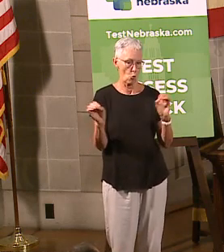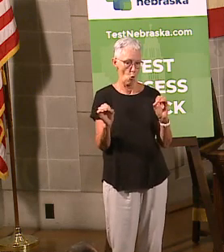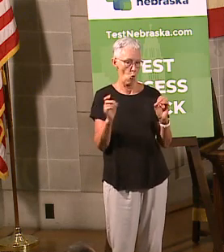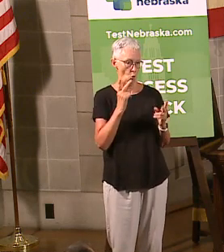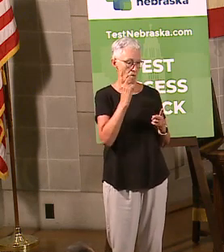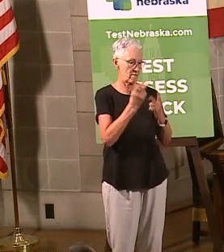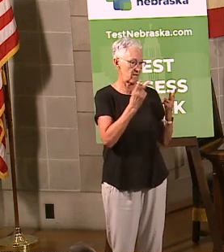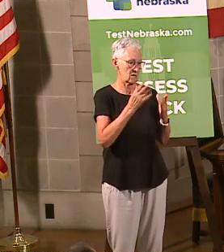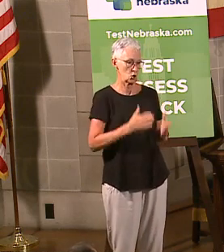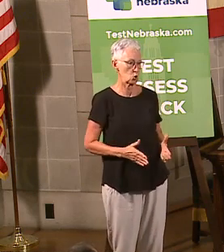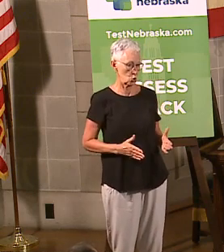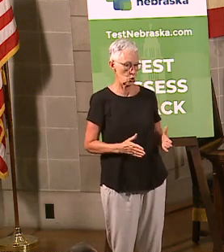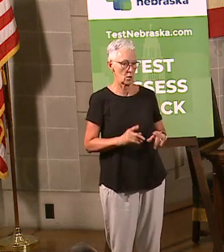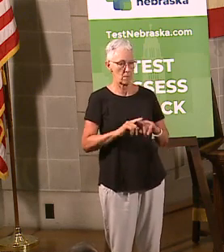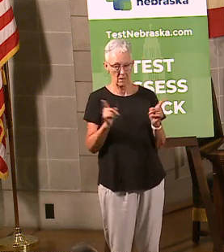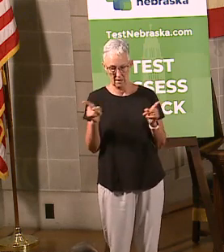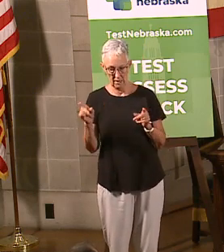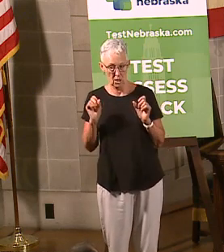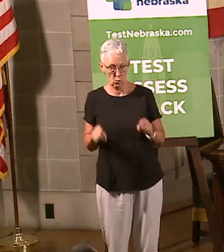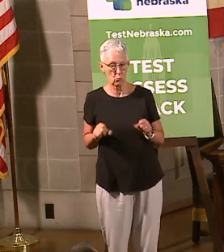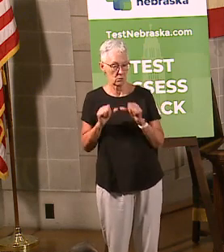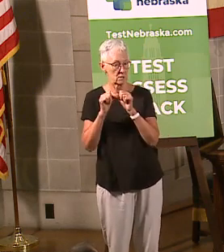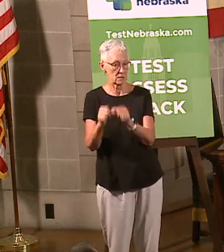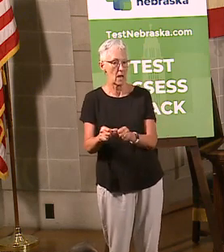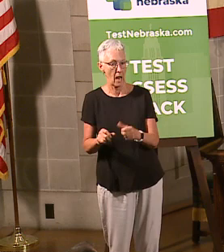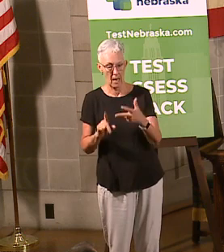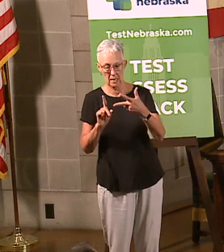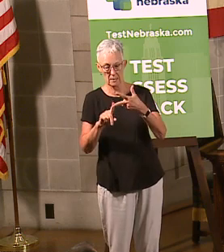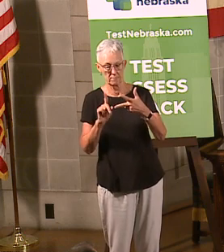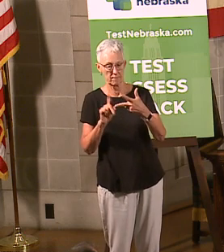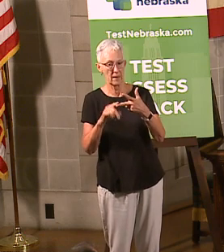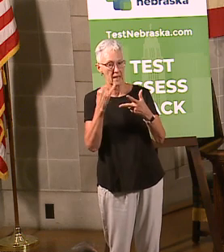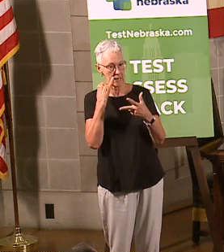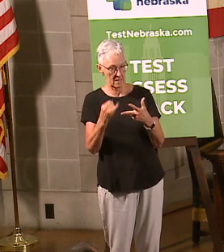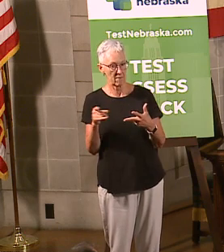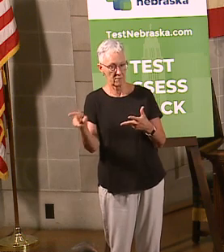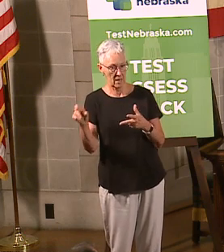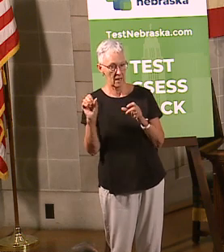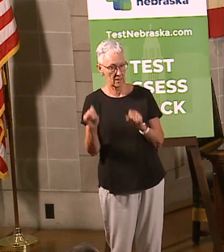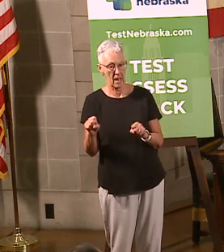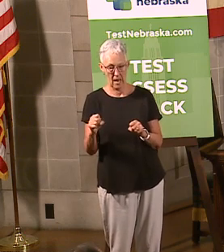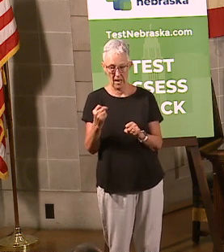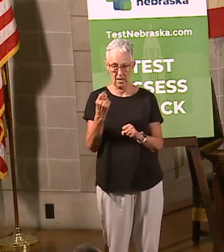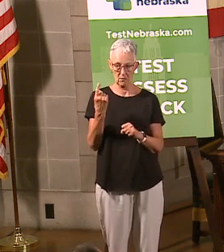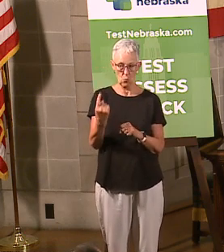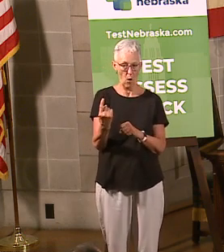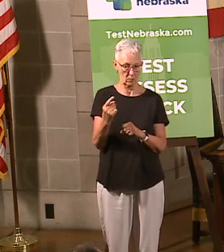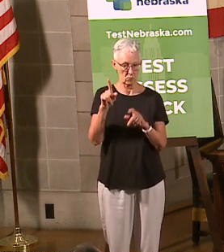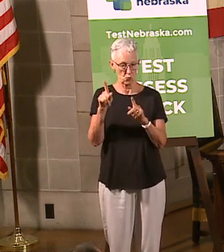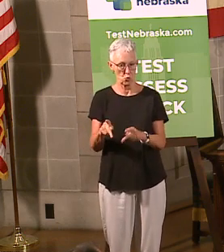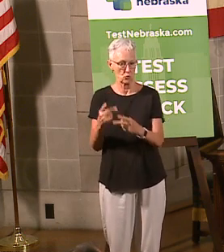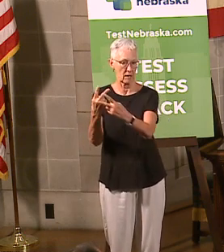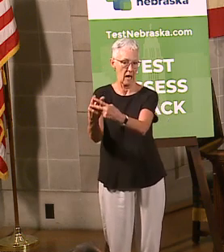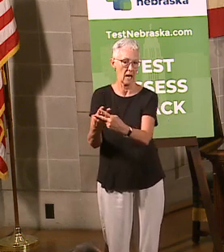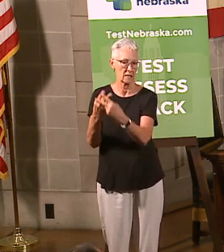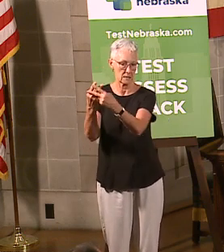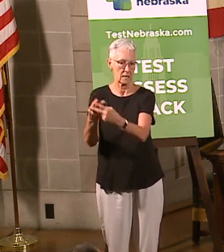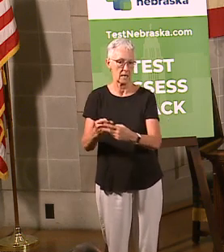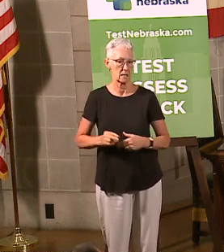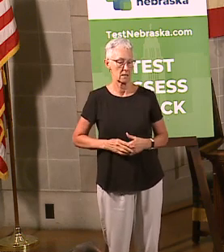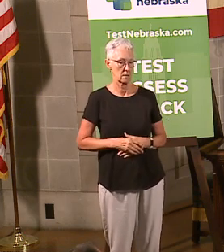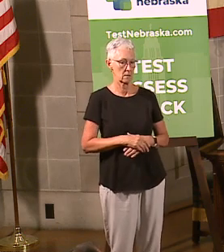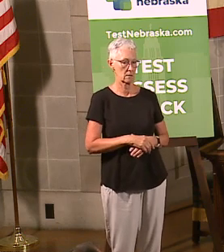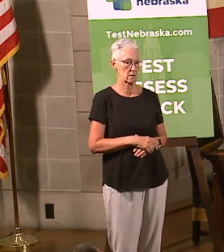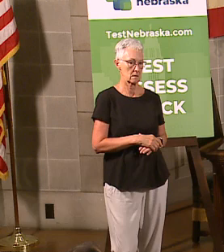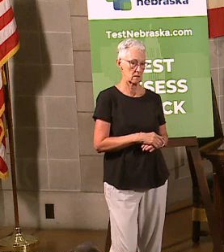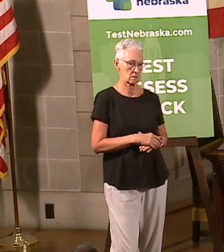current phase if they're able to meet isolation requirements. So is phase 2 what they're in now, and that's only